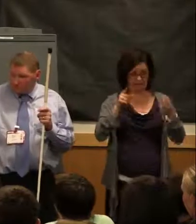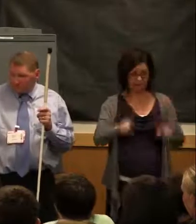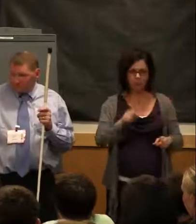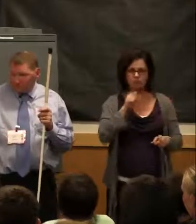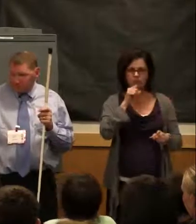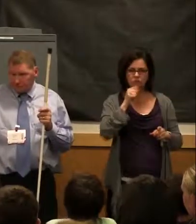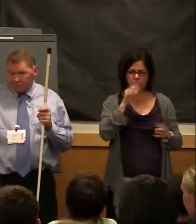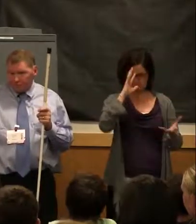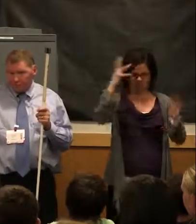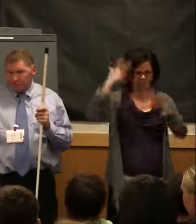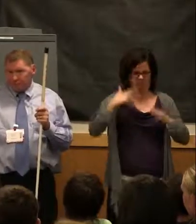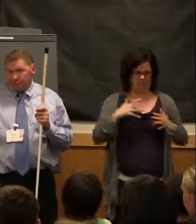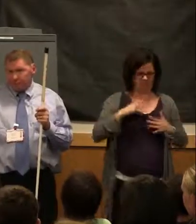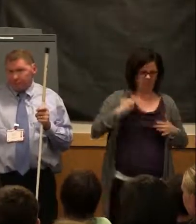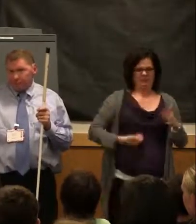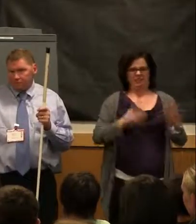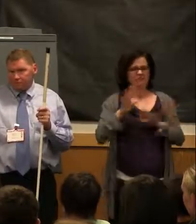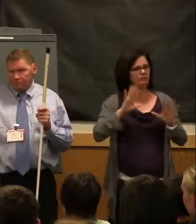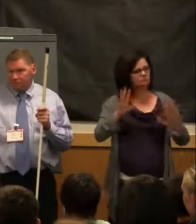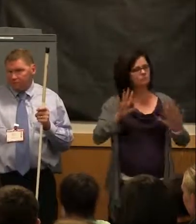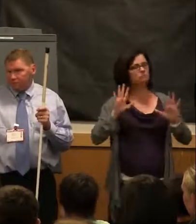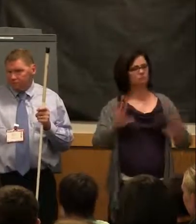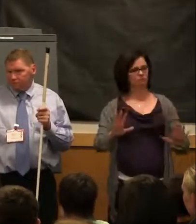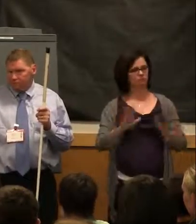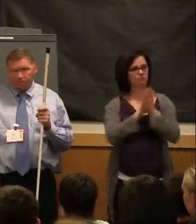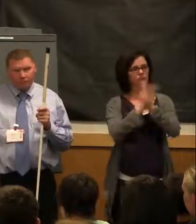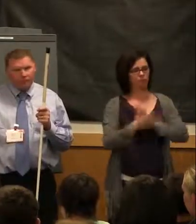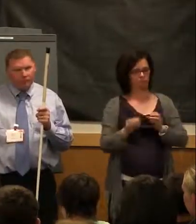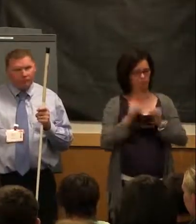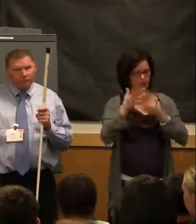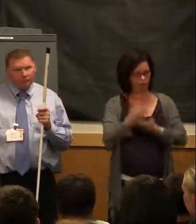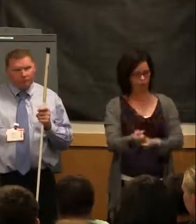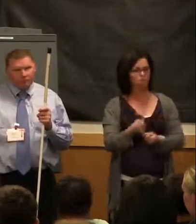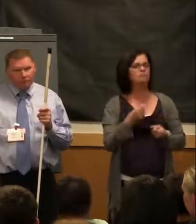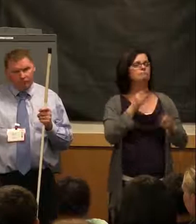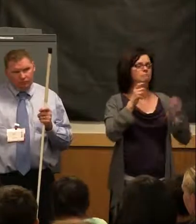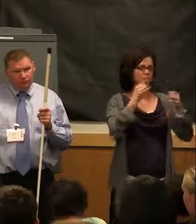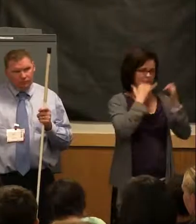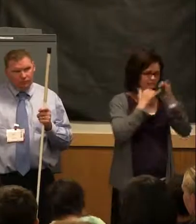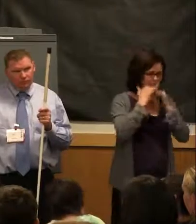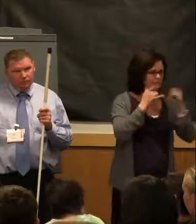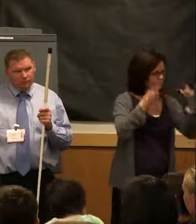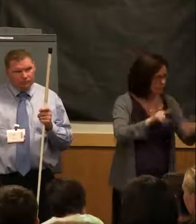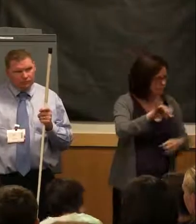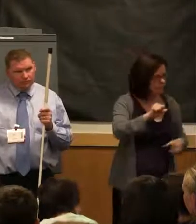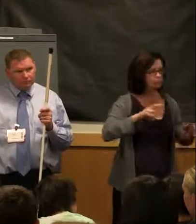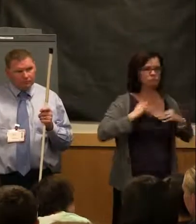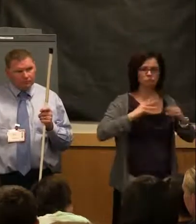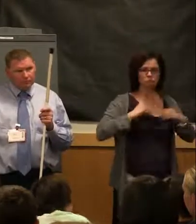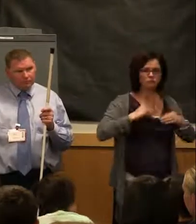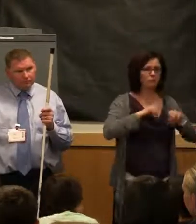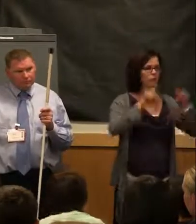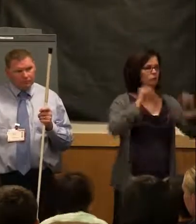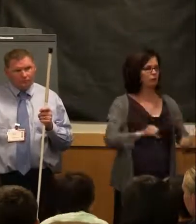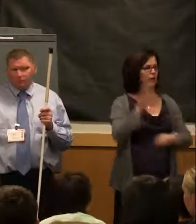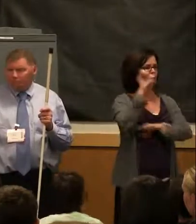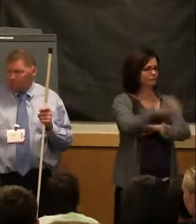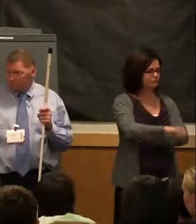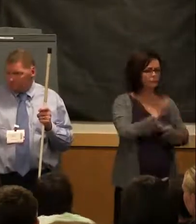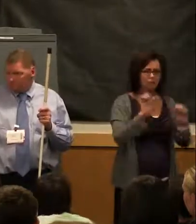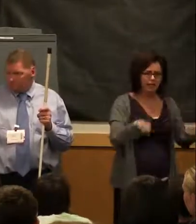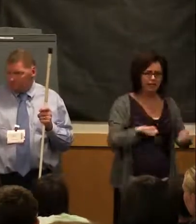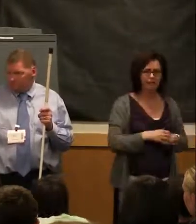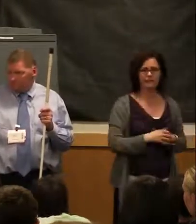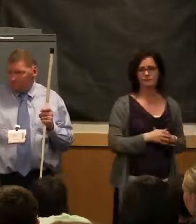more confident in myself and know that mistakes sometimes do happen, but you can get through them.